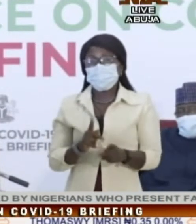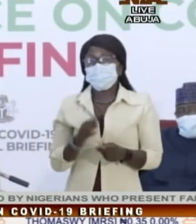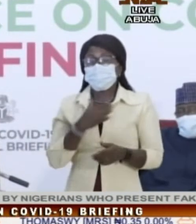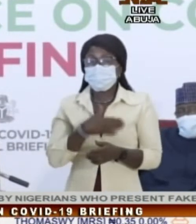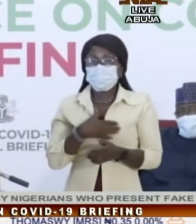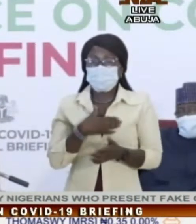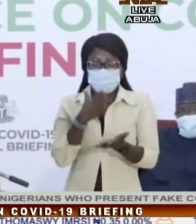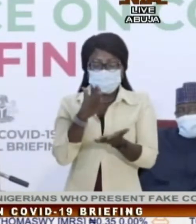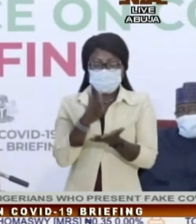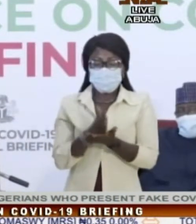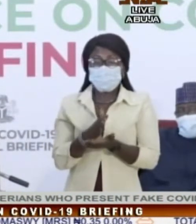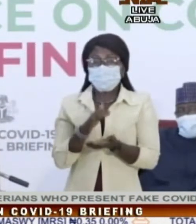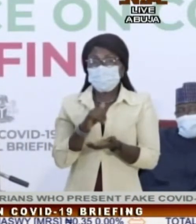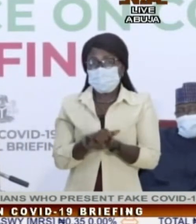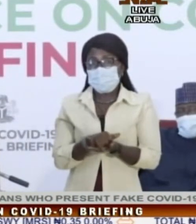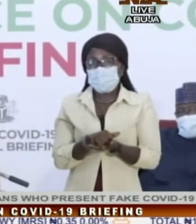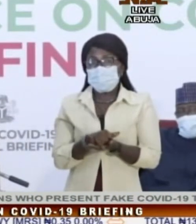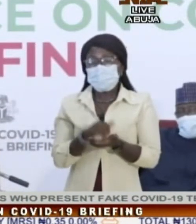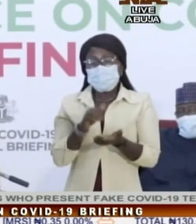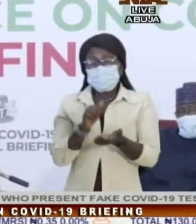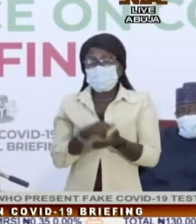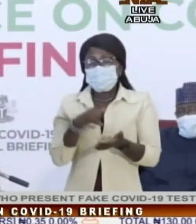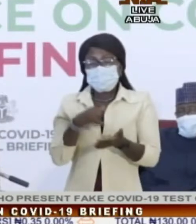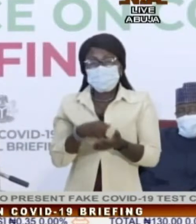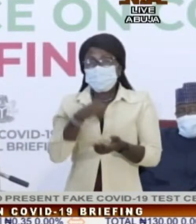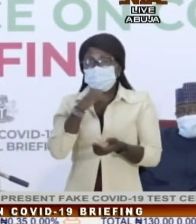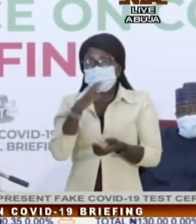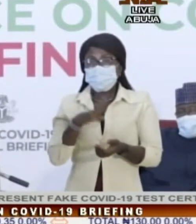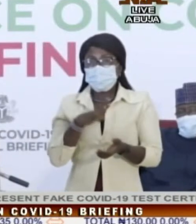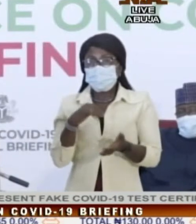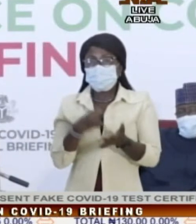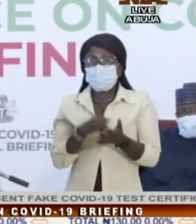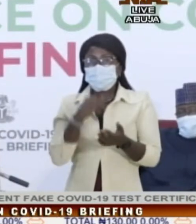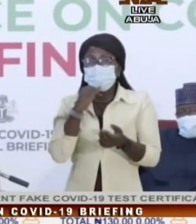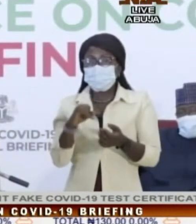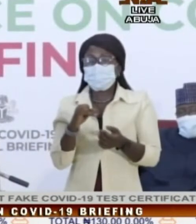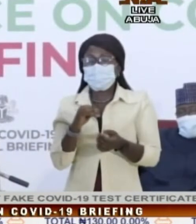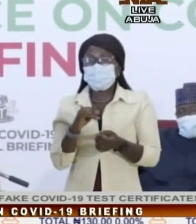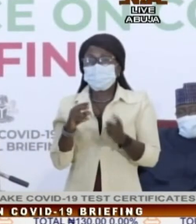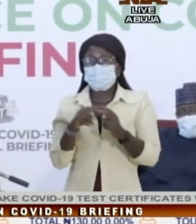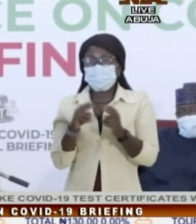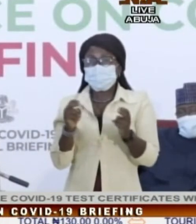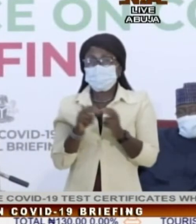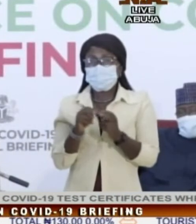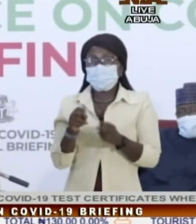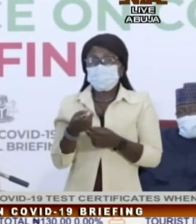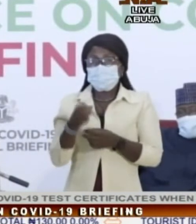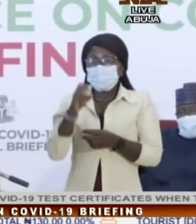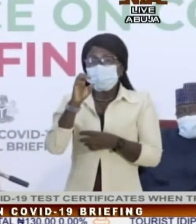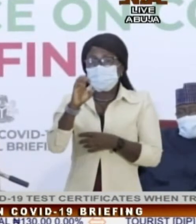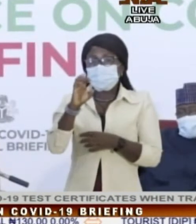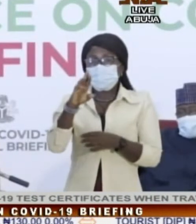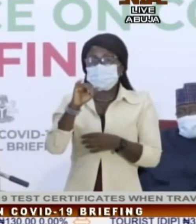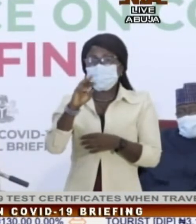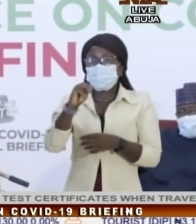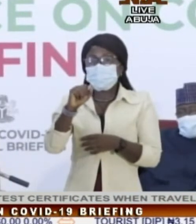shekara 10 ƙasa da haka sun kama da cutar nan, ana kuma kan kamuwa. Har a